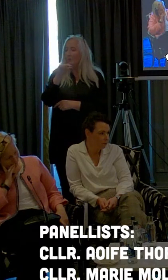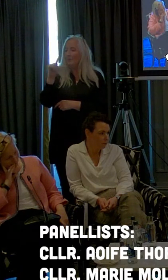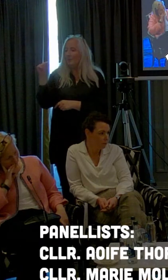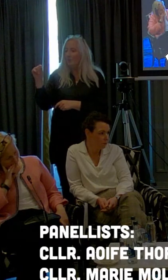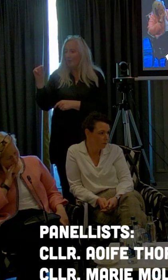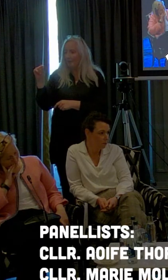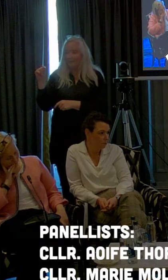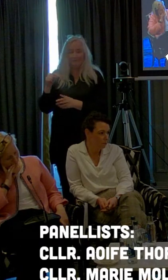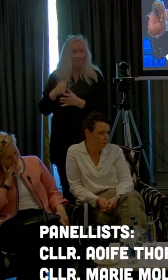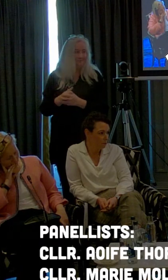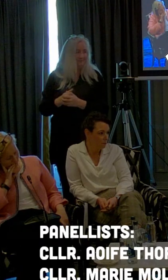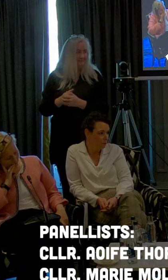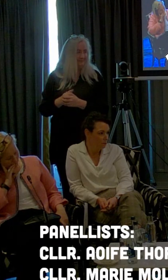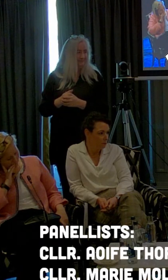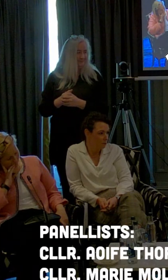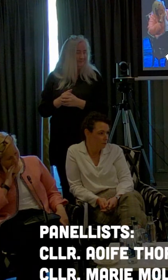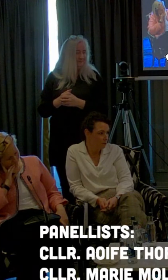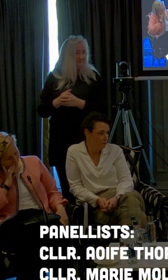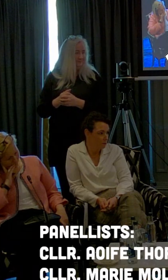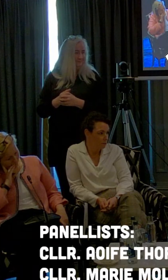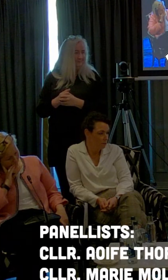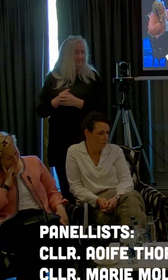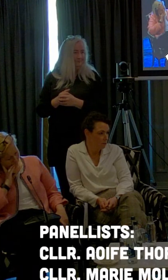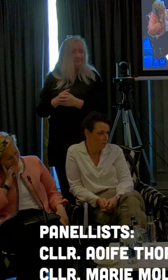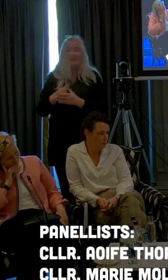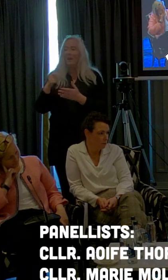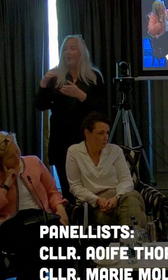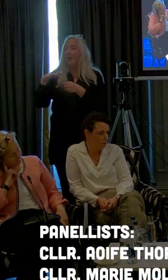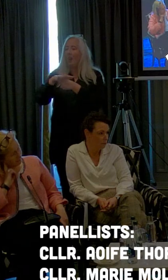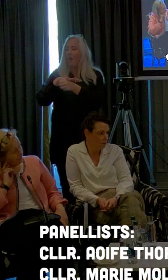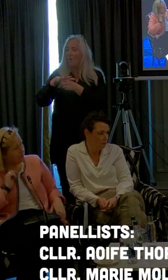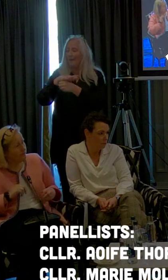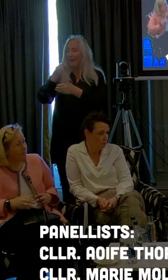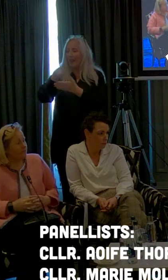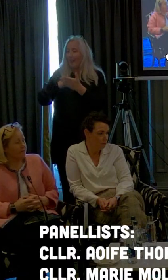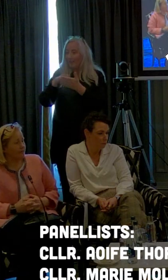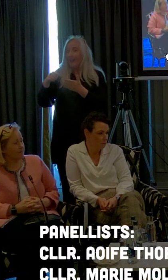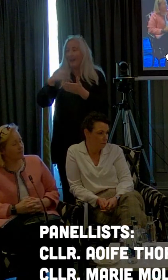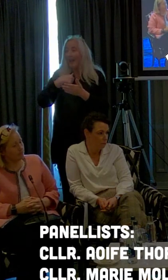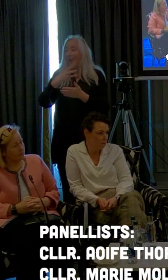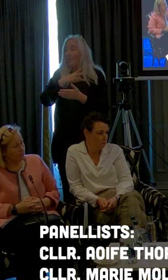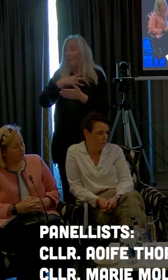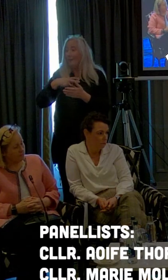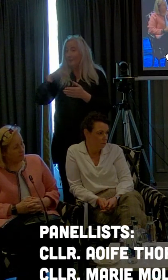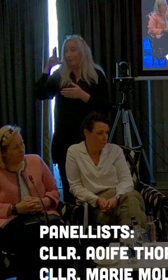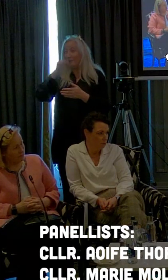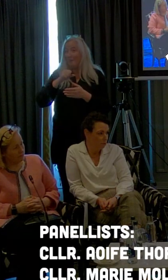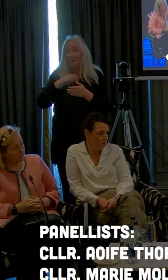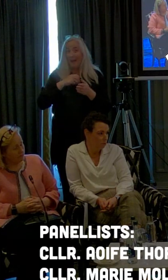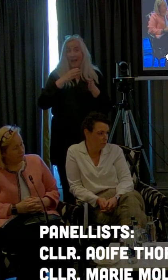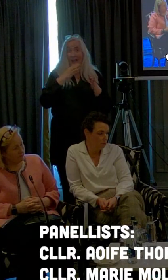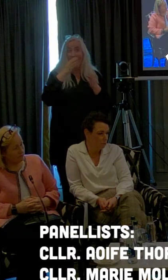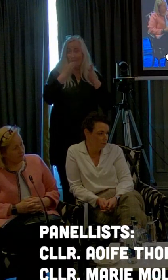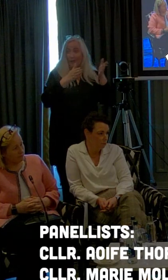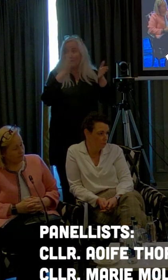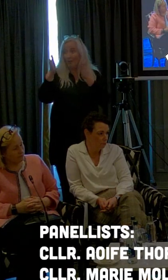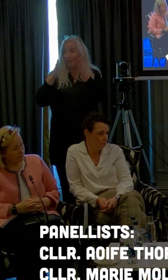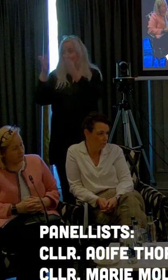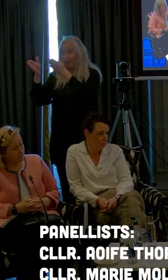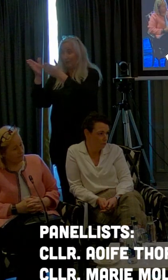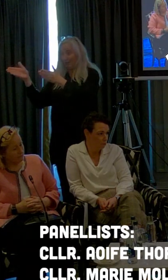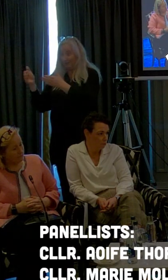based on the makeup of the council and following the local elections, that you are also going to have your internal elections in and around your council-appointed